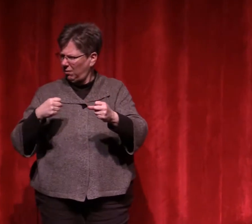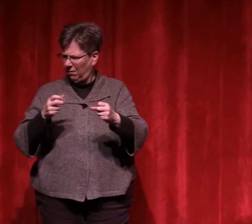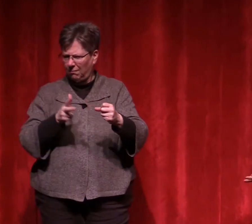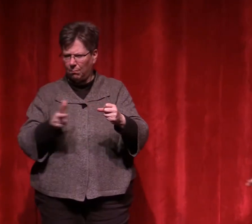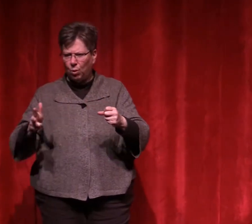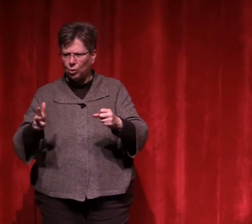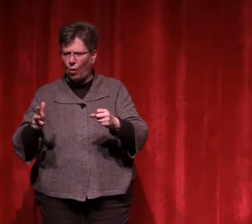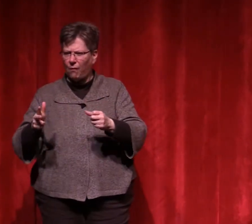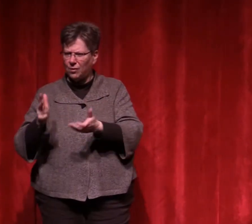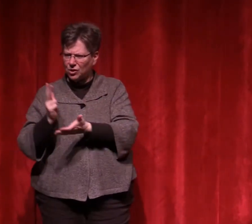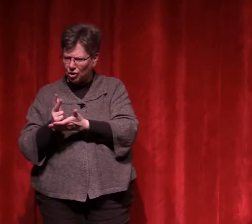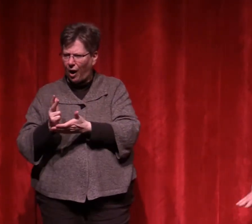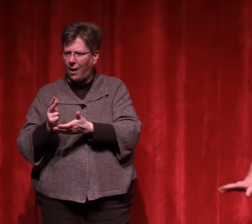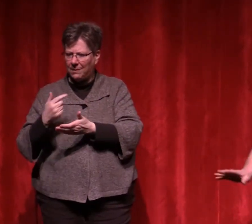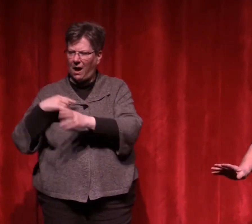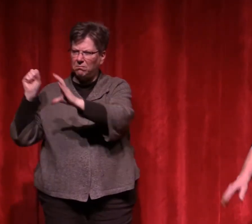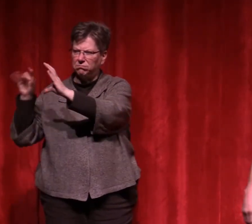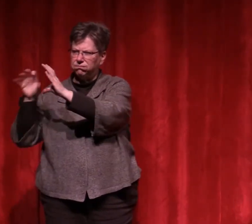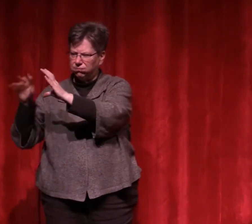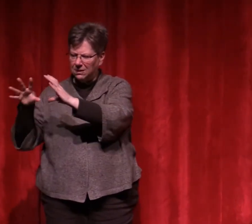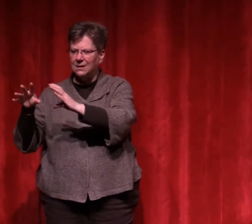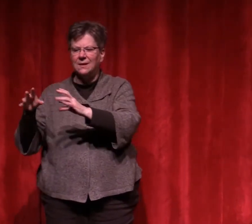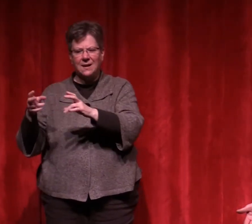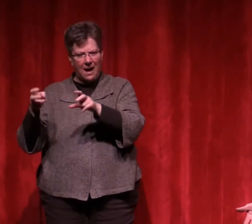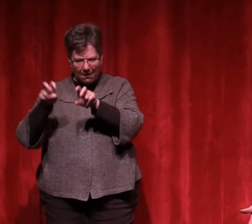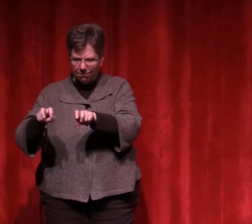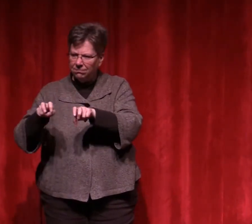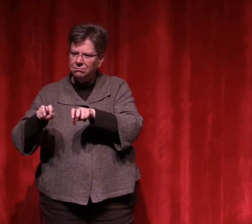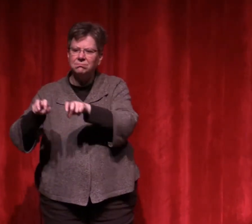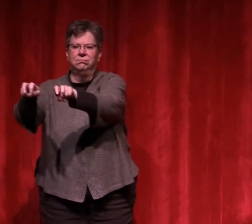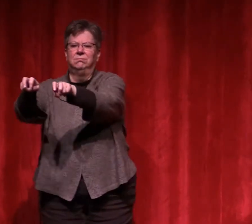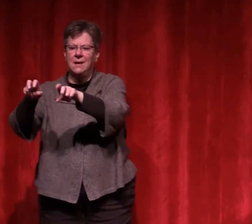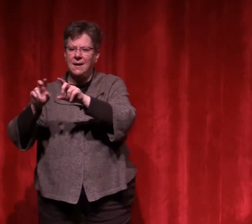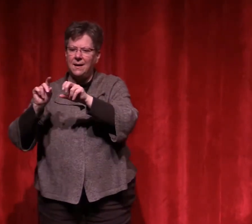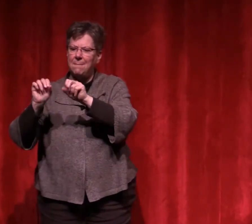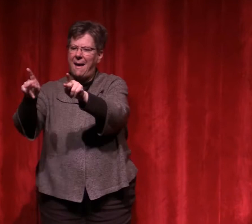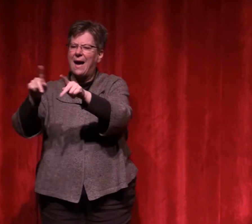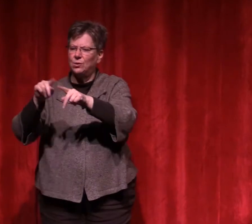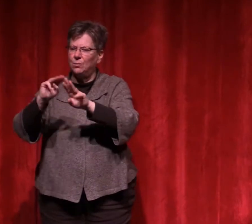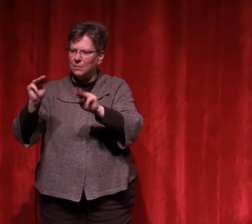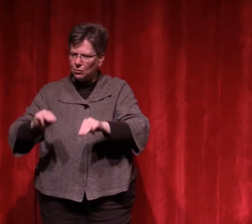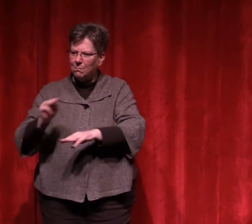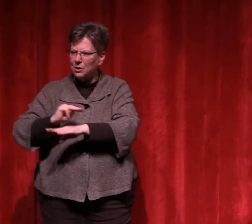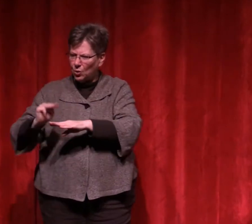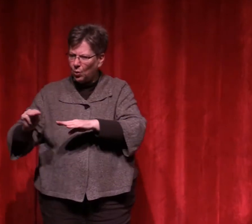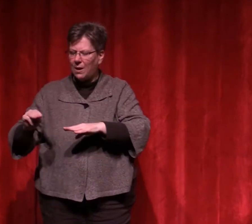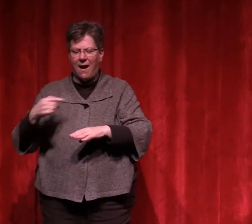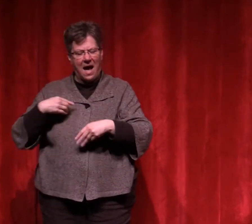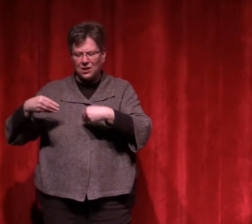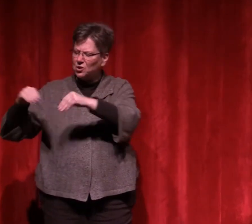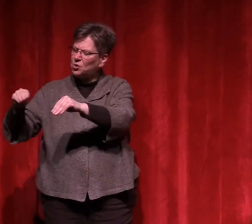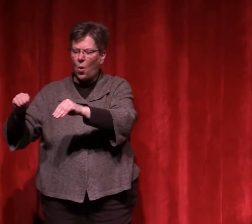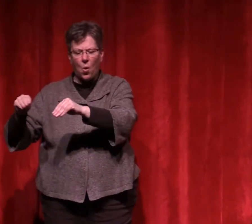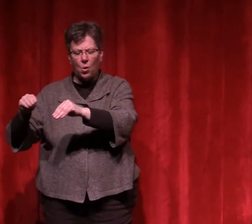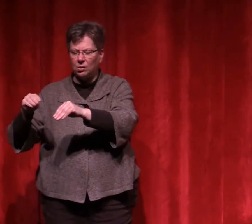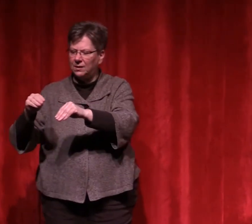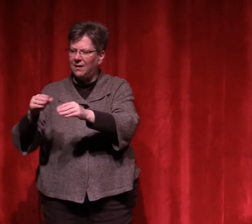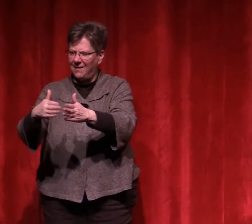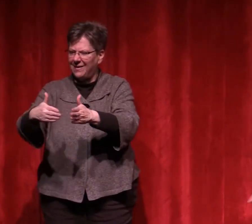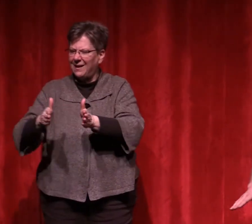it home, returned all that gear, and sold everything else that I had bought, thinking that I would love that sport. And